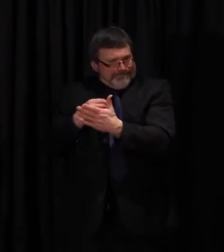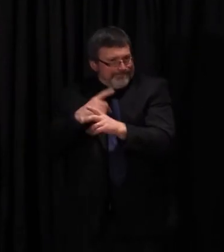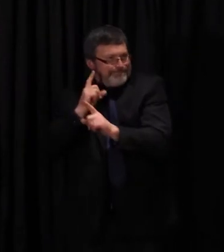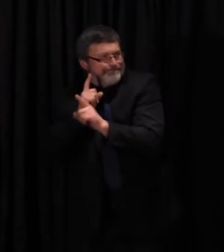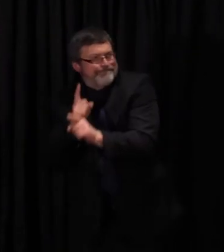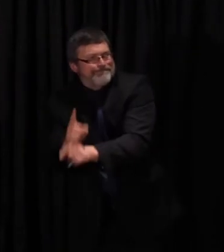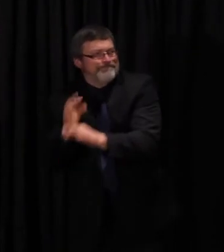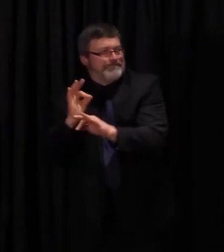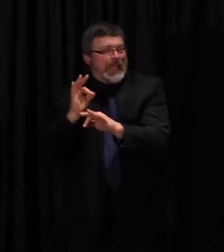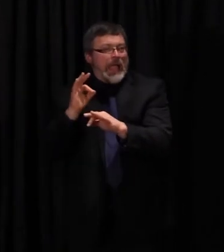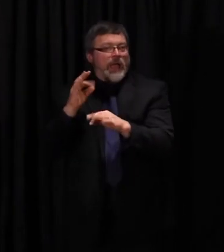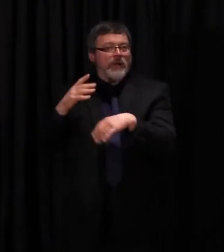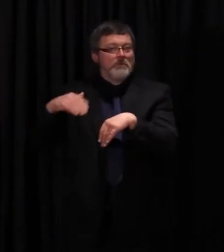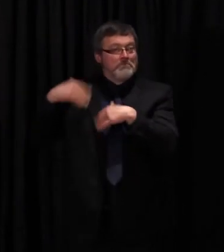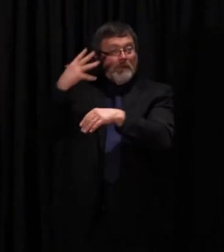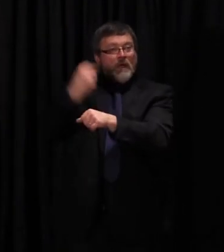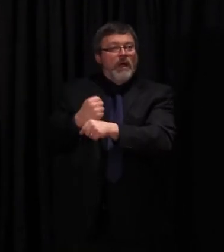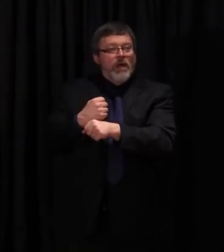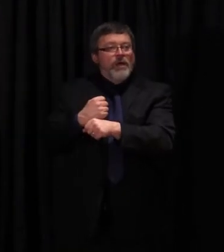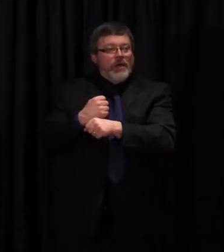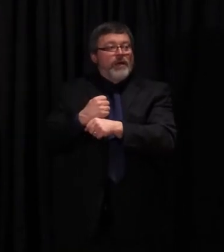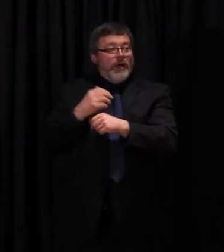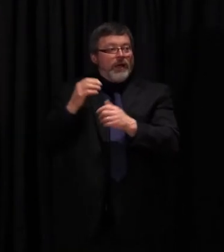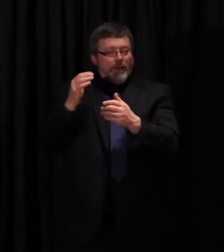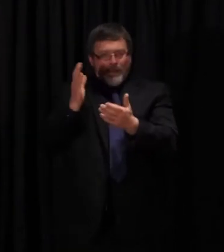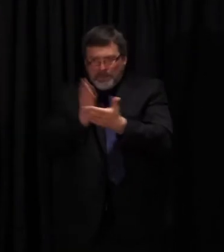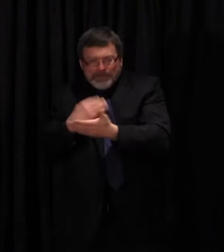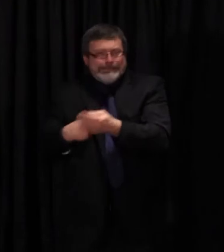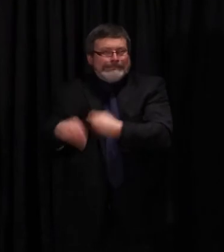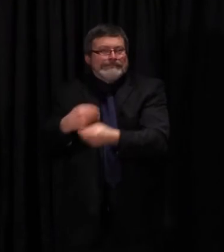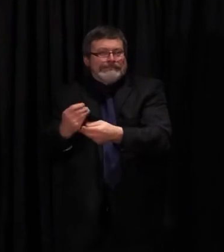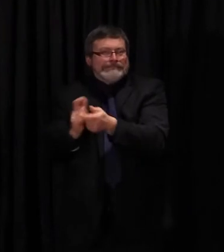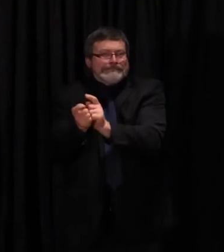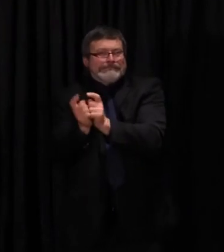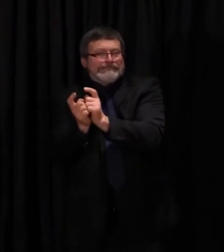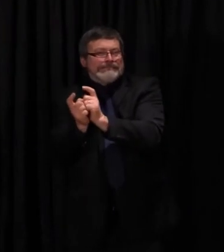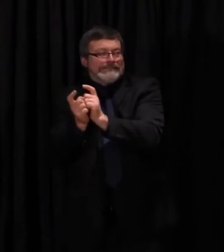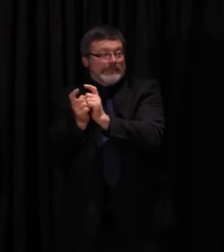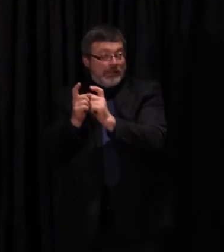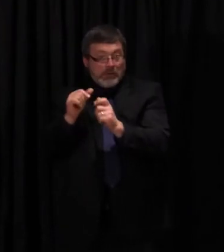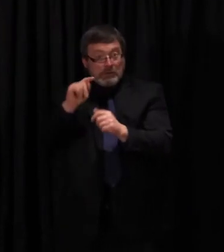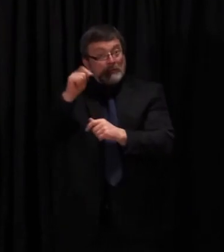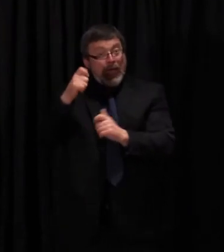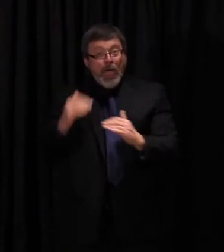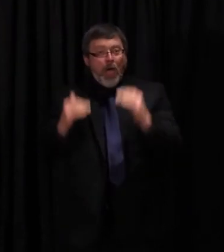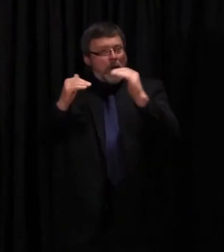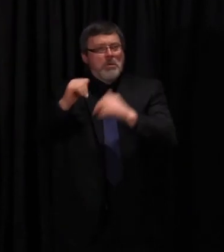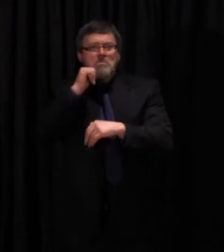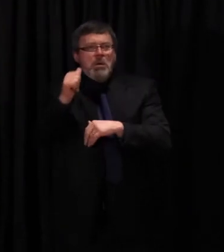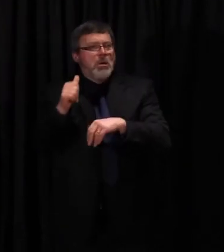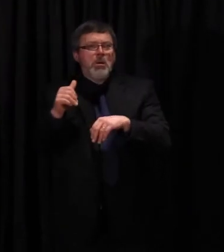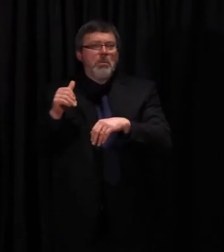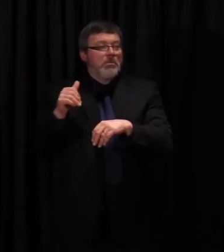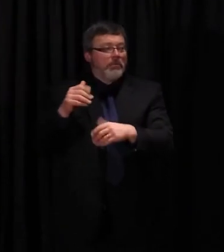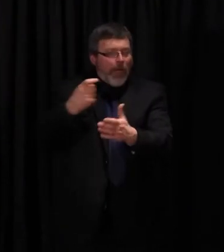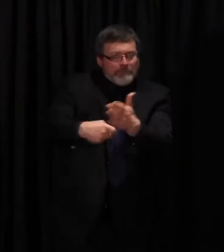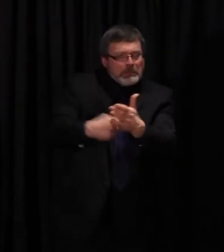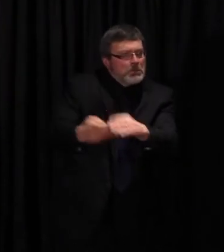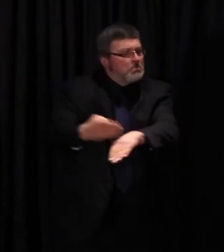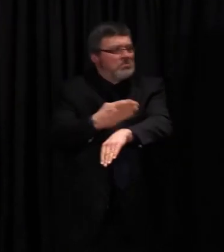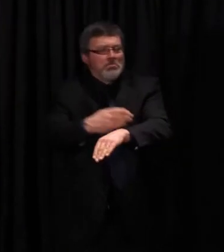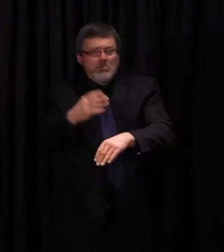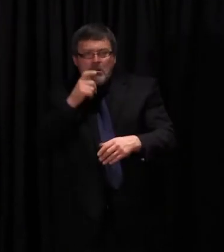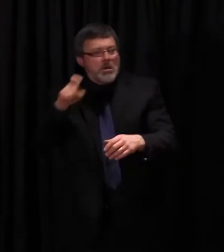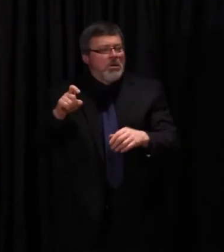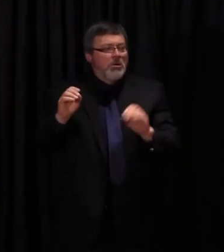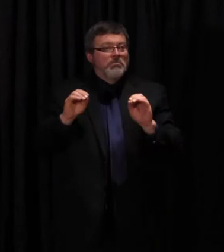5 years, including multiple budgets that didn't raise taxes or fees, narrowed the gap between the increasing costs of state